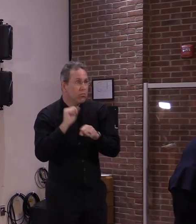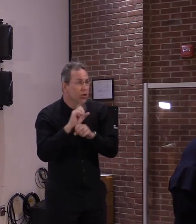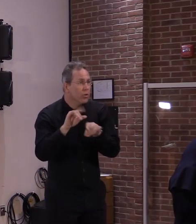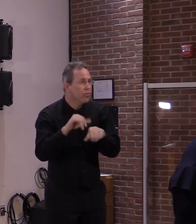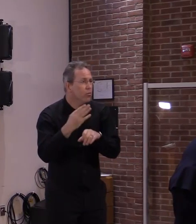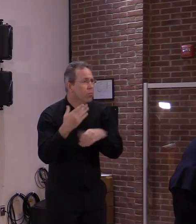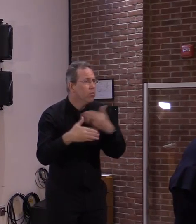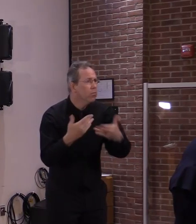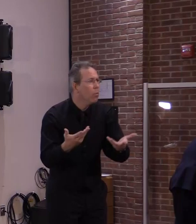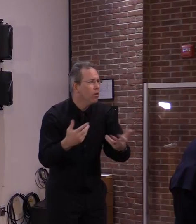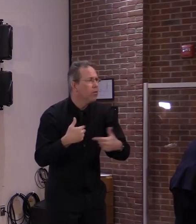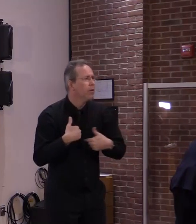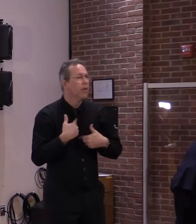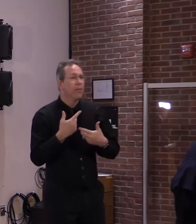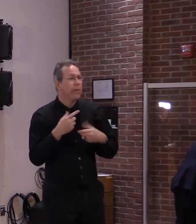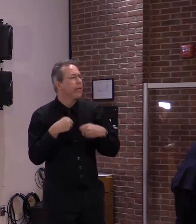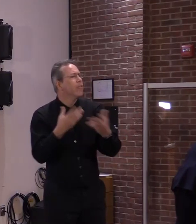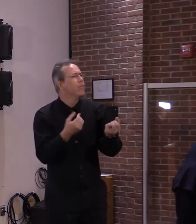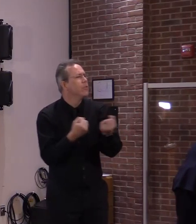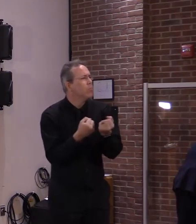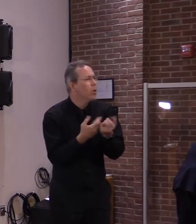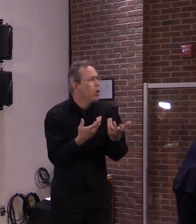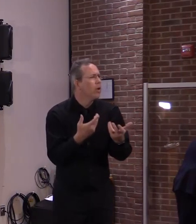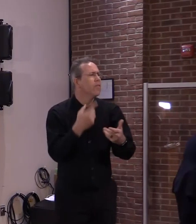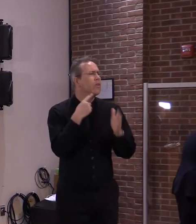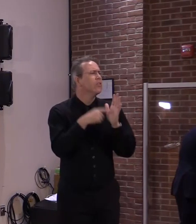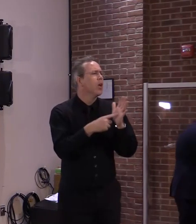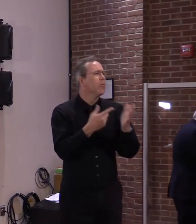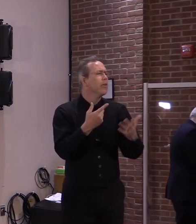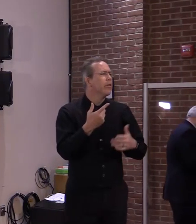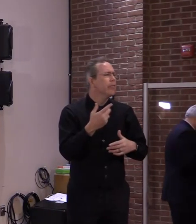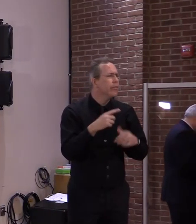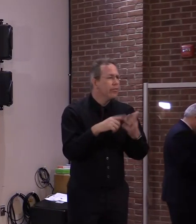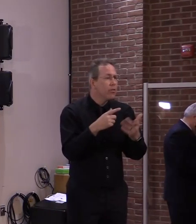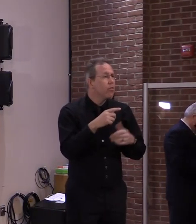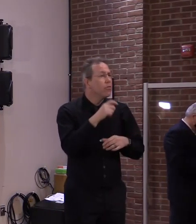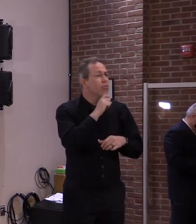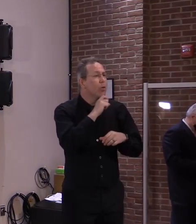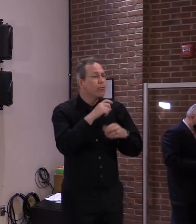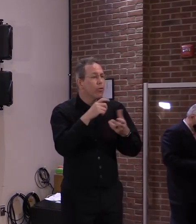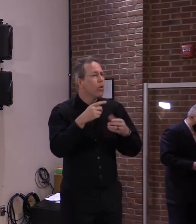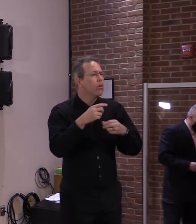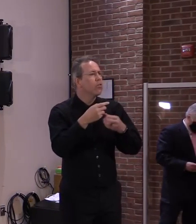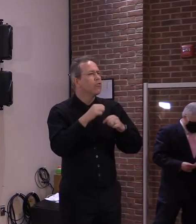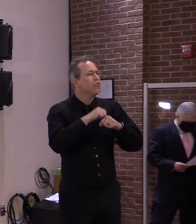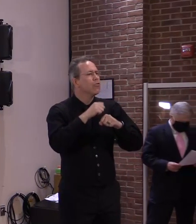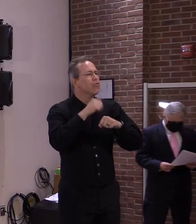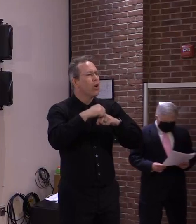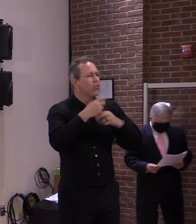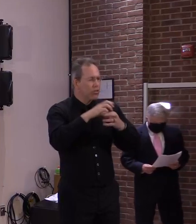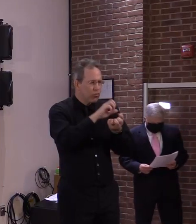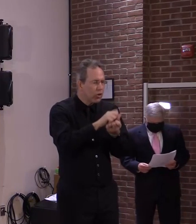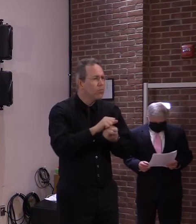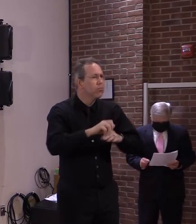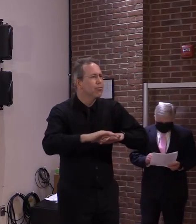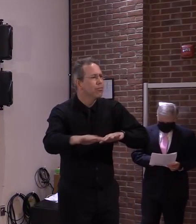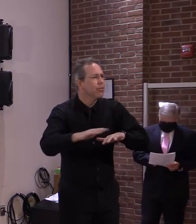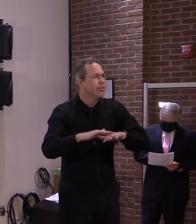there's aggregate that's needed that we may have or they want to borrow, I'm sure that we can do something to